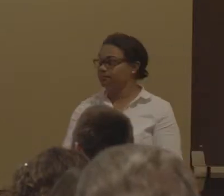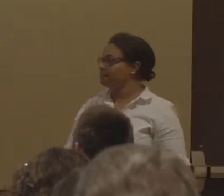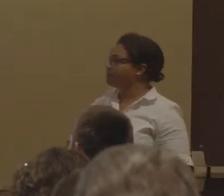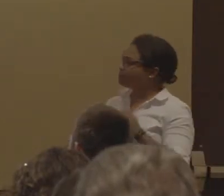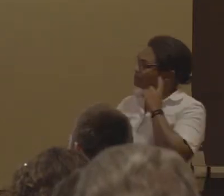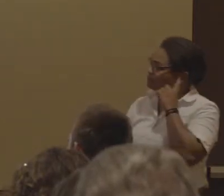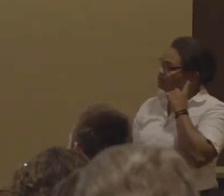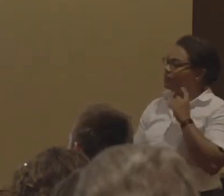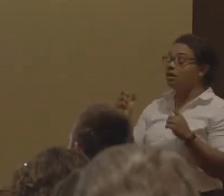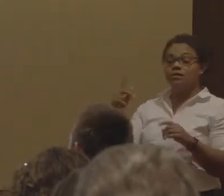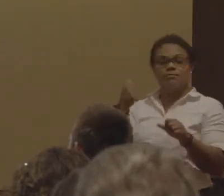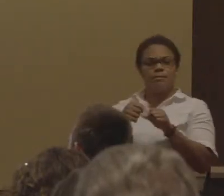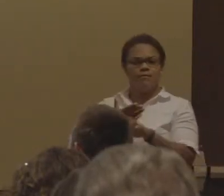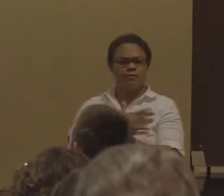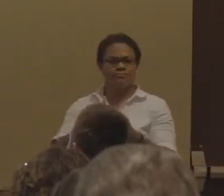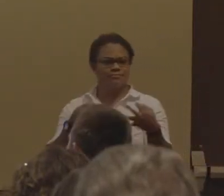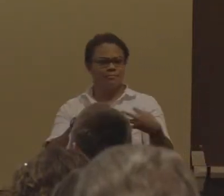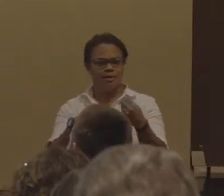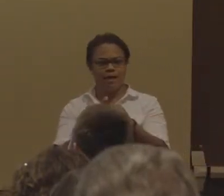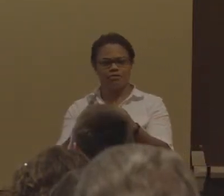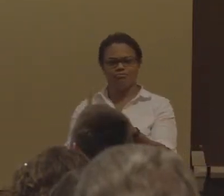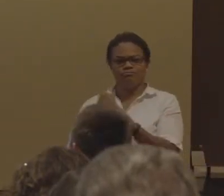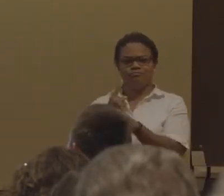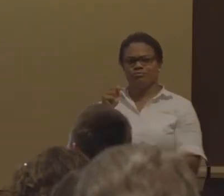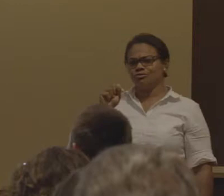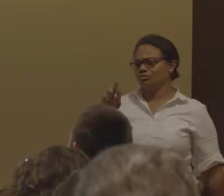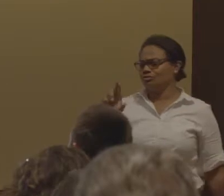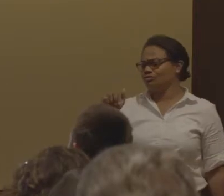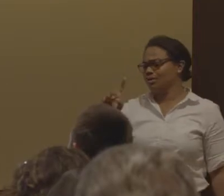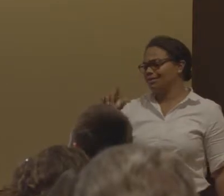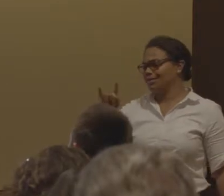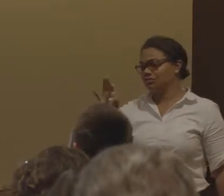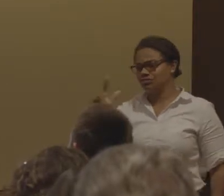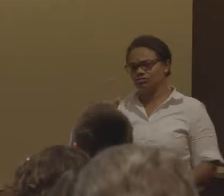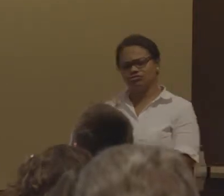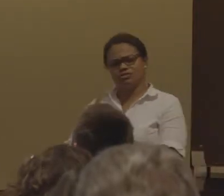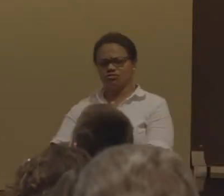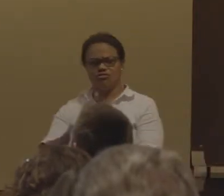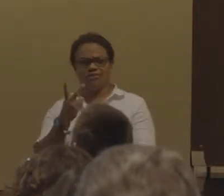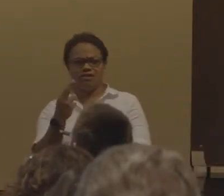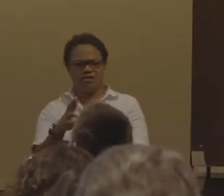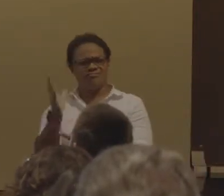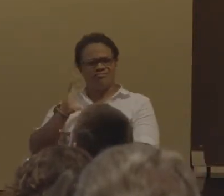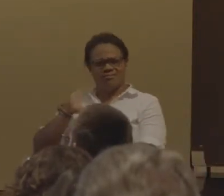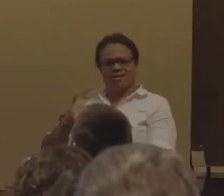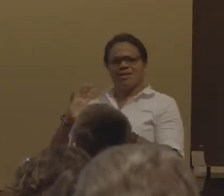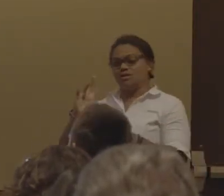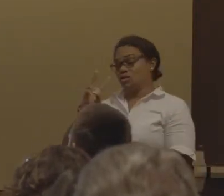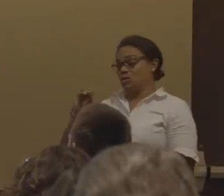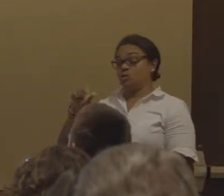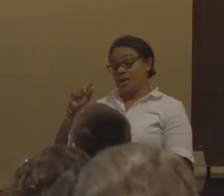Alright. So, remember I talked a minute ago about the traditional vocational rehab and that when our law passed in 2014, we have a new